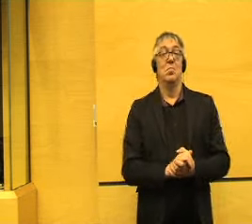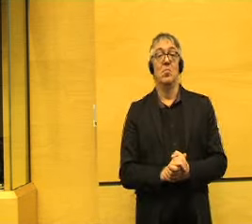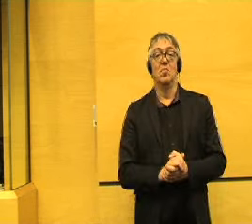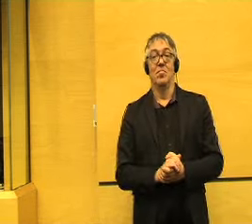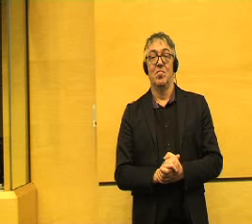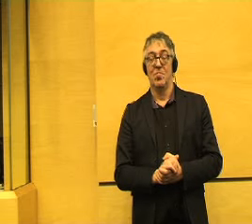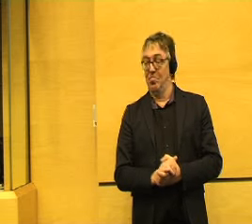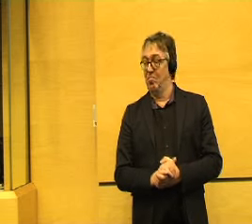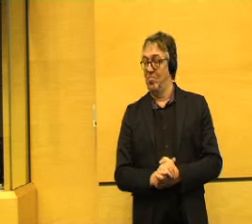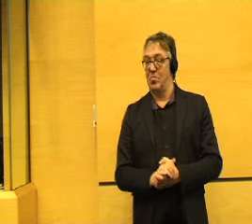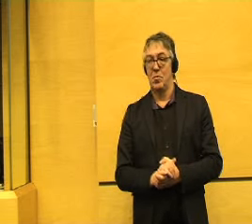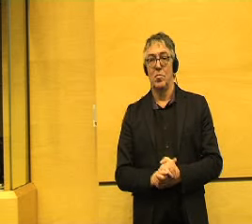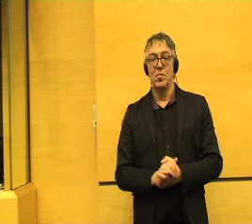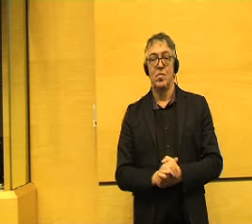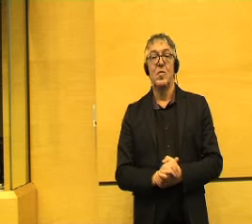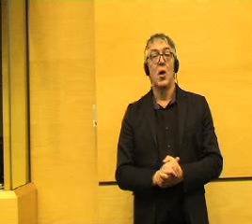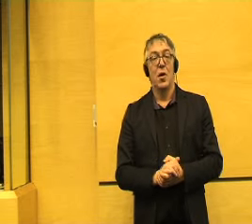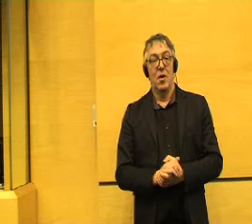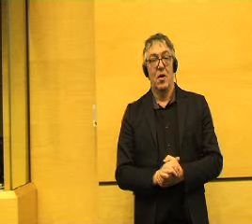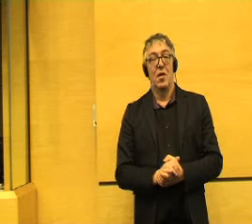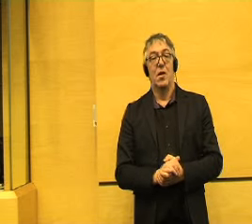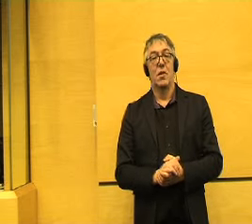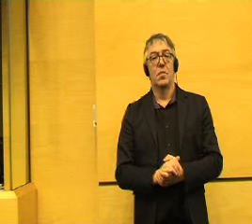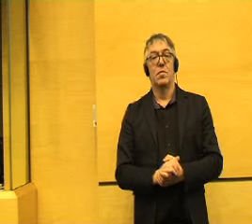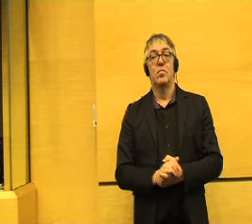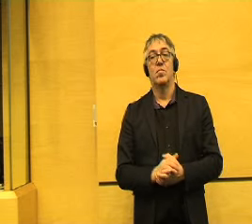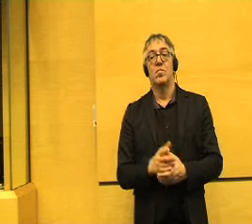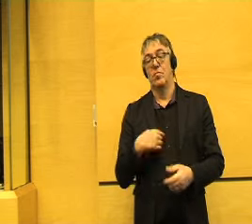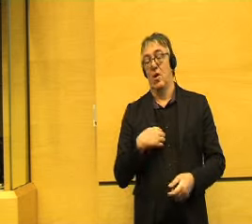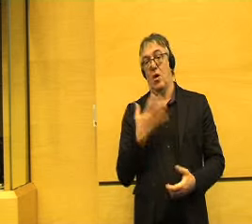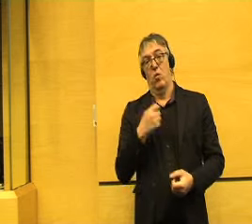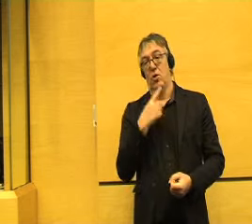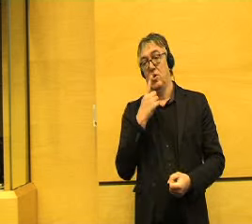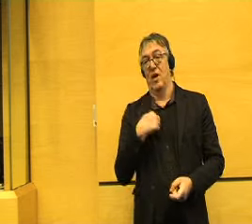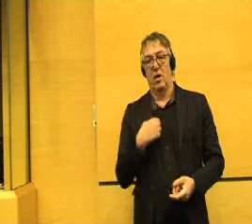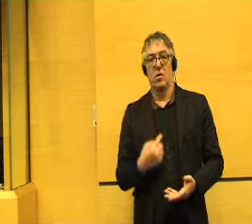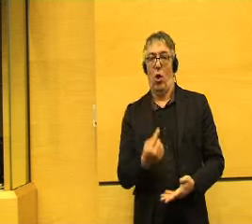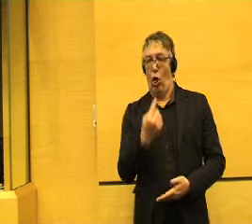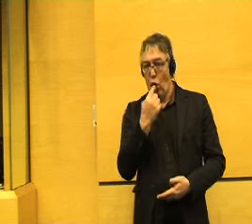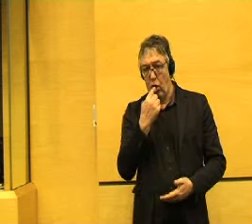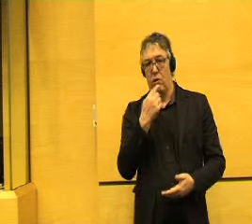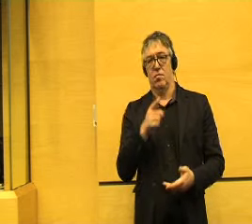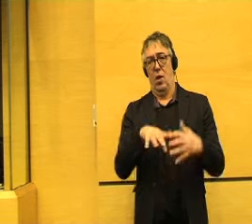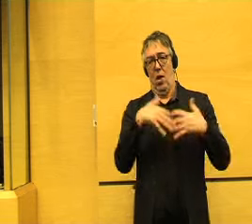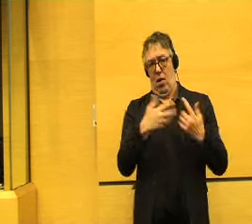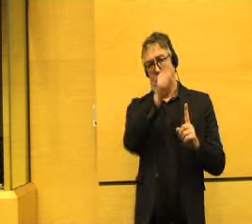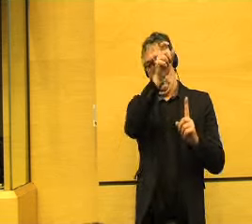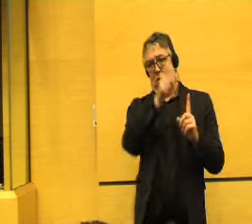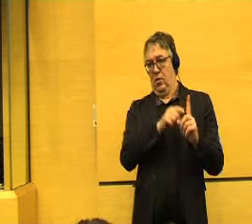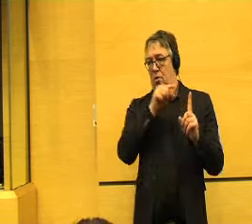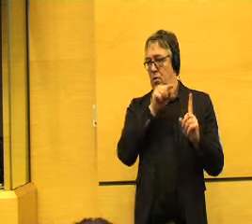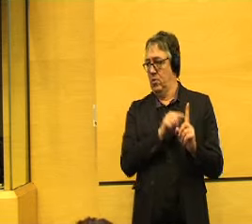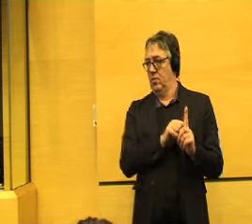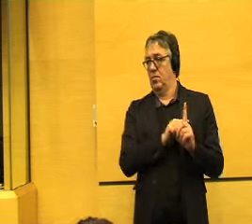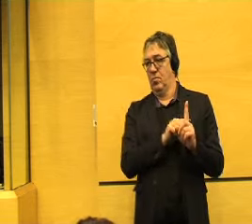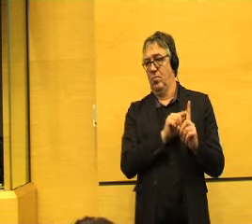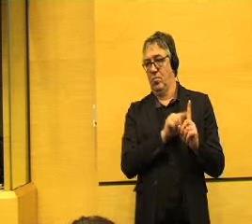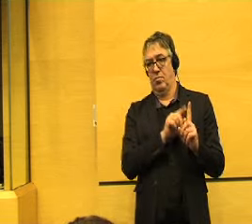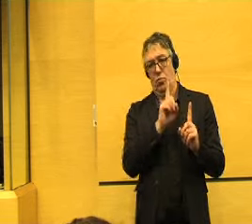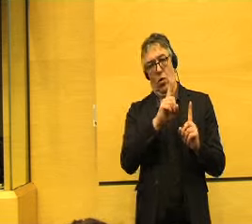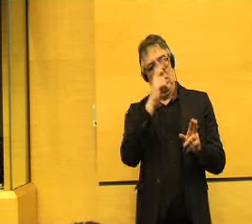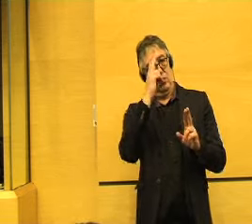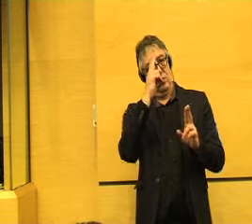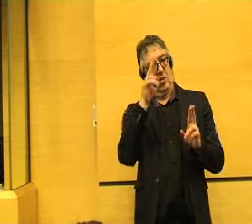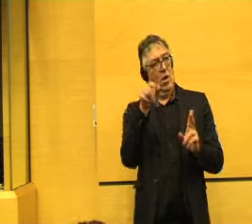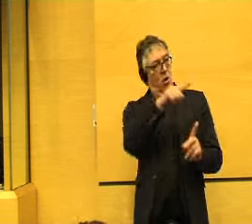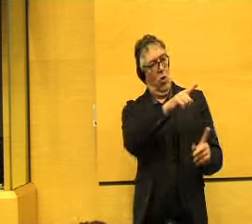So wish to join colleagues in expressing disgust at the undignified manner in which an honorable member of the delegation